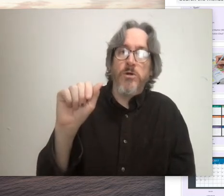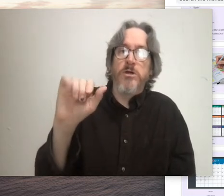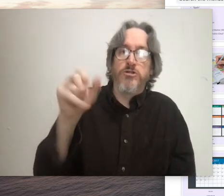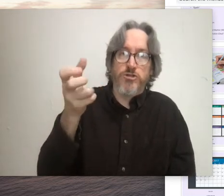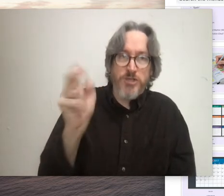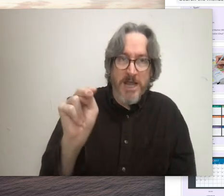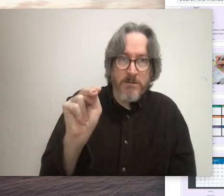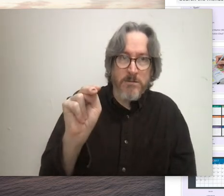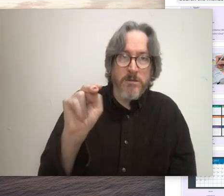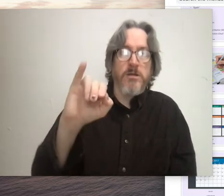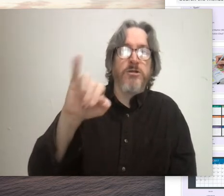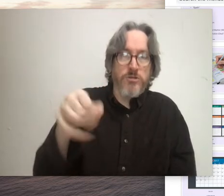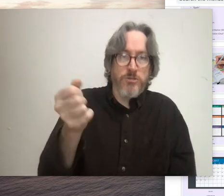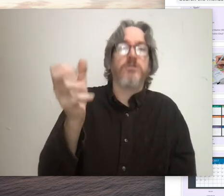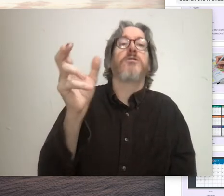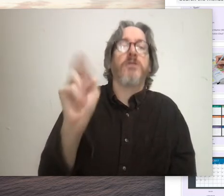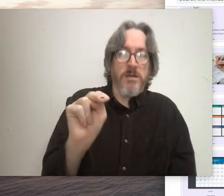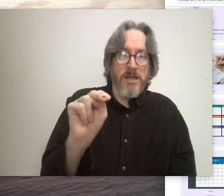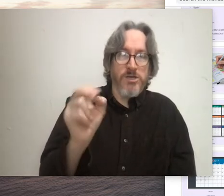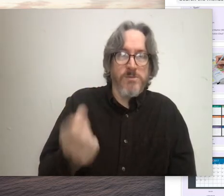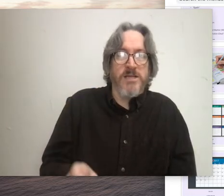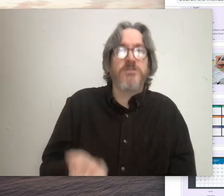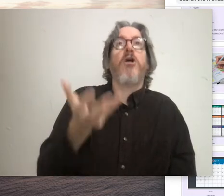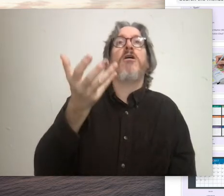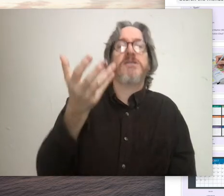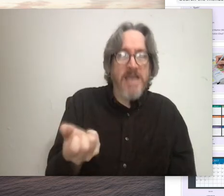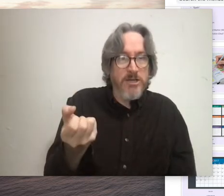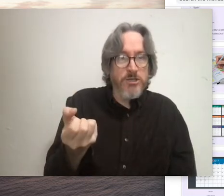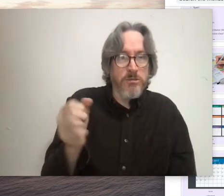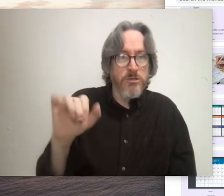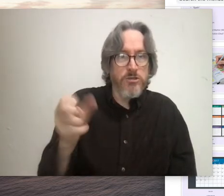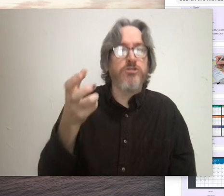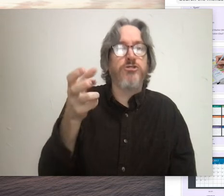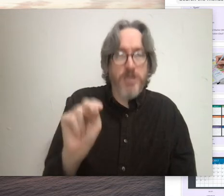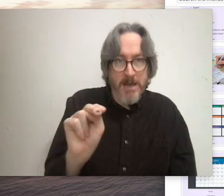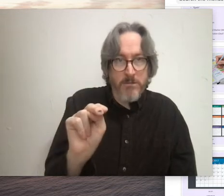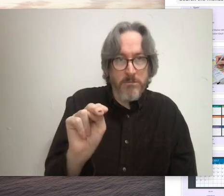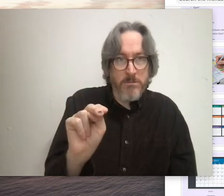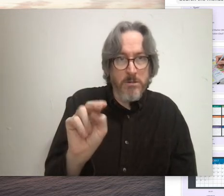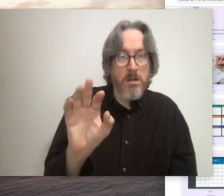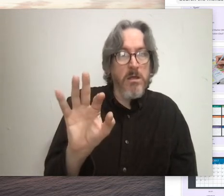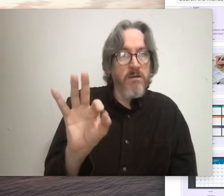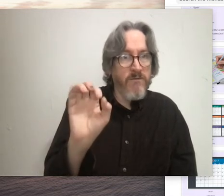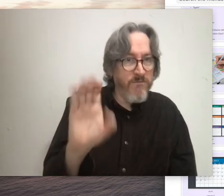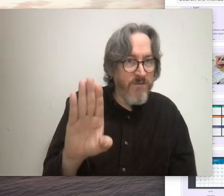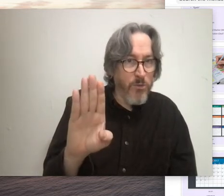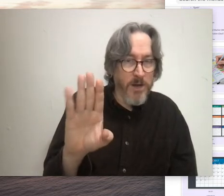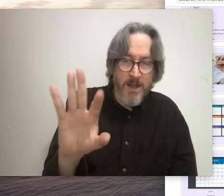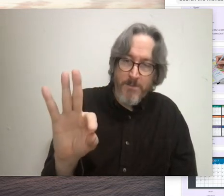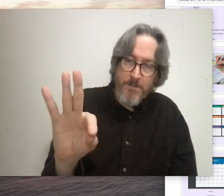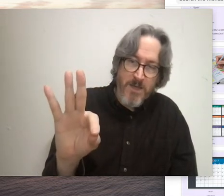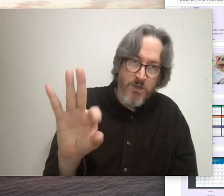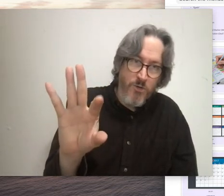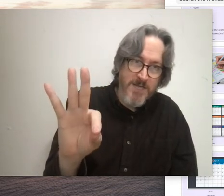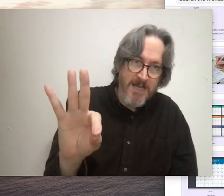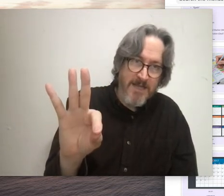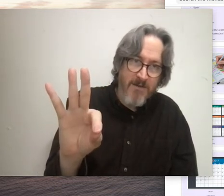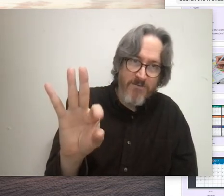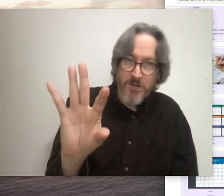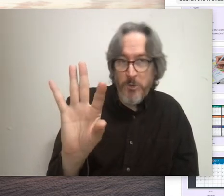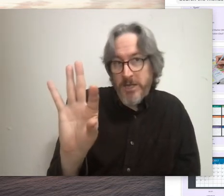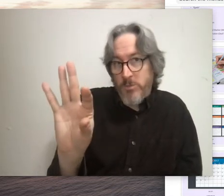So Jan, it's almost like toss, catch, Jan. February, you